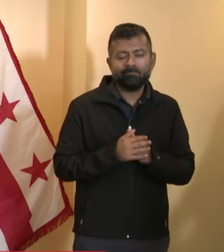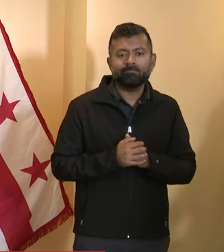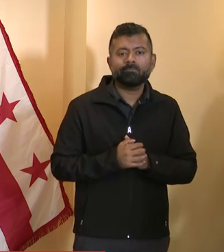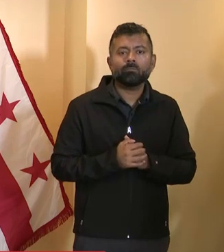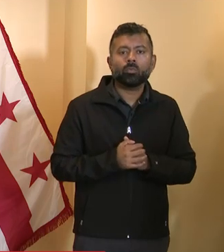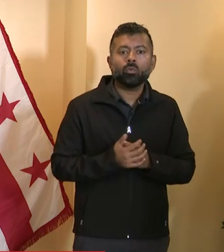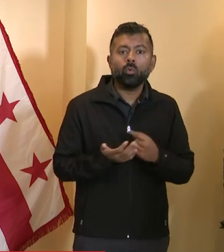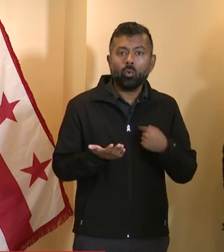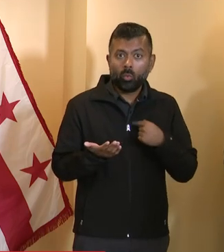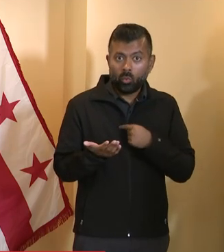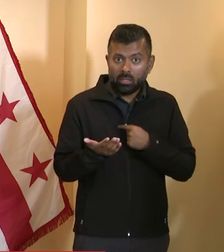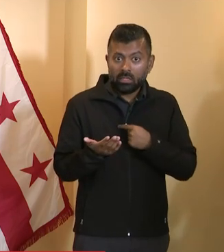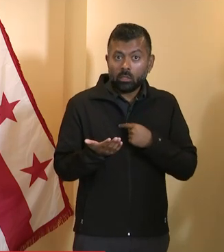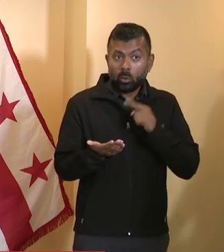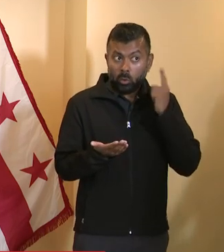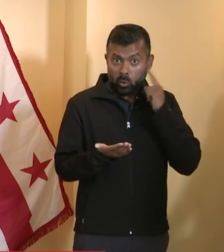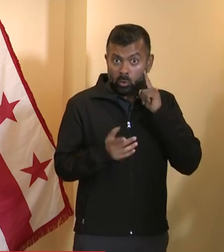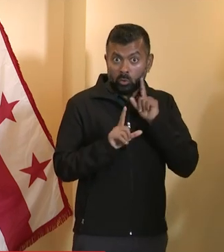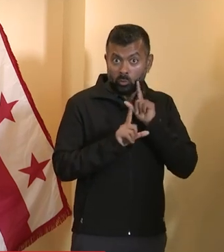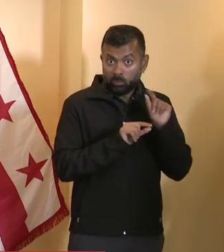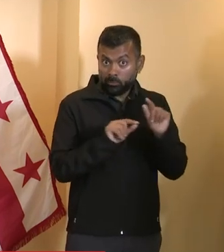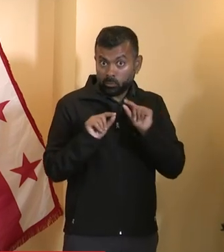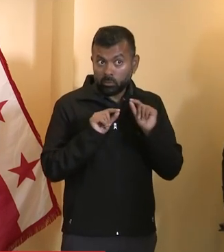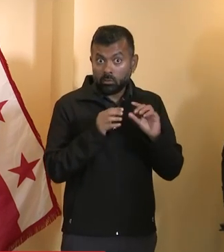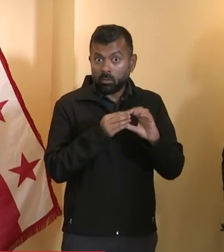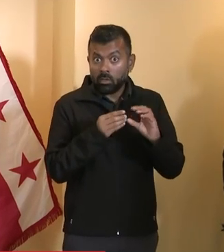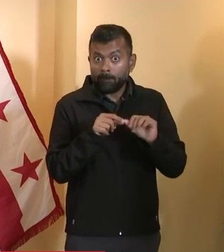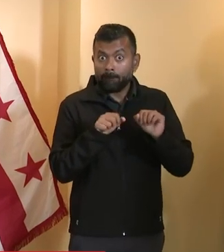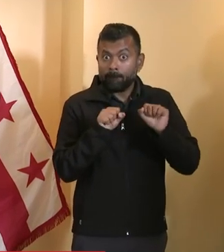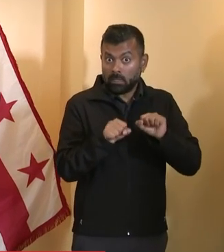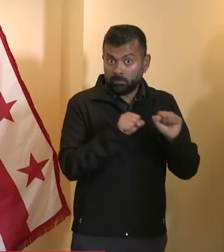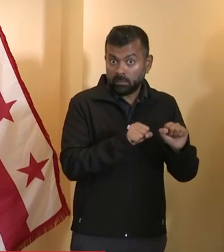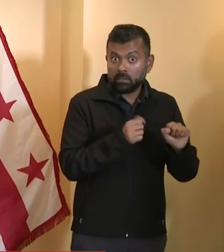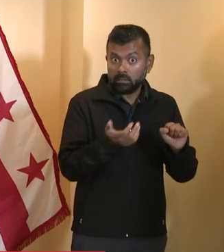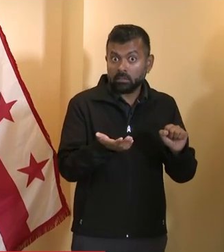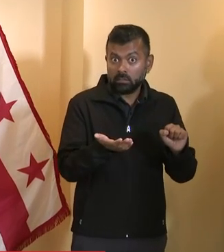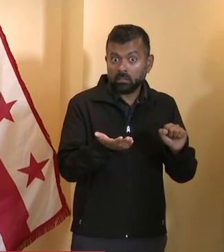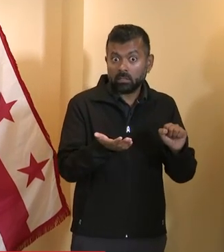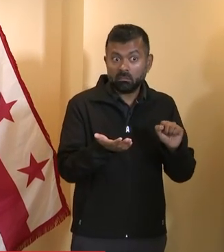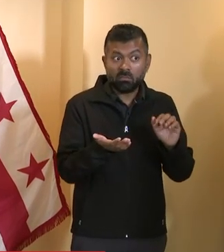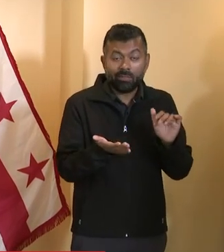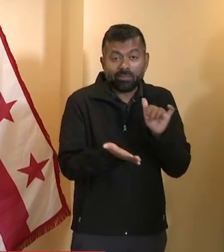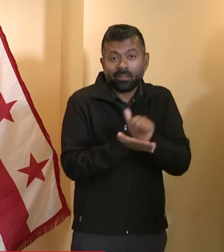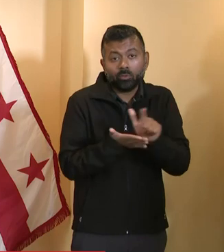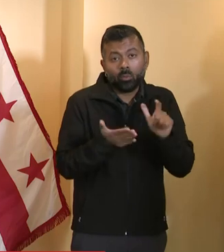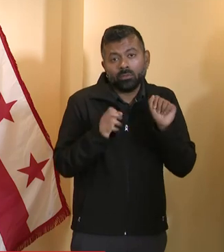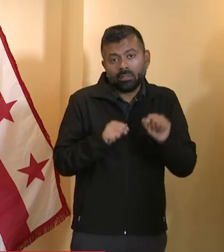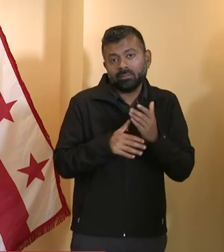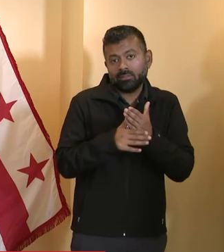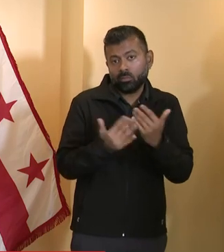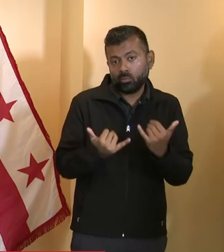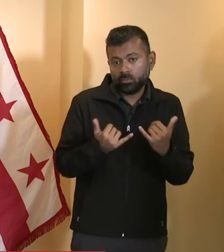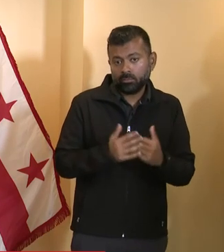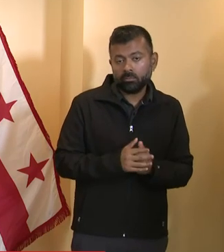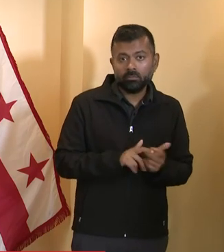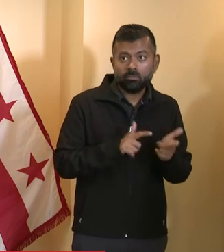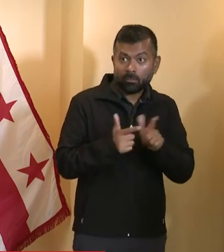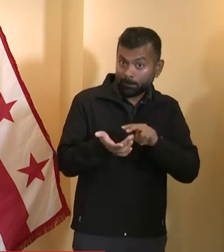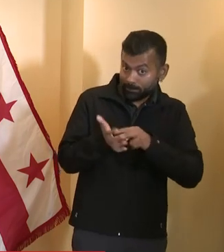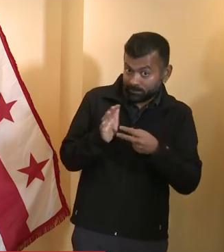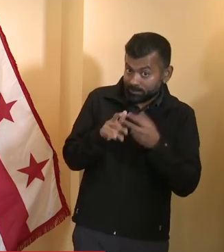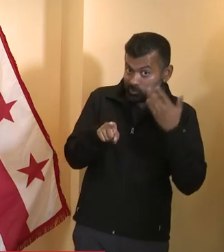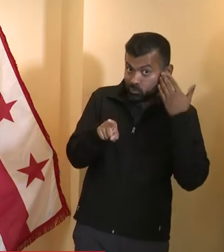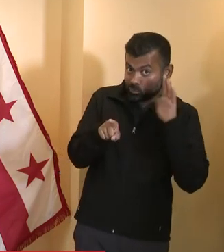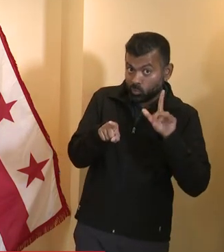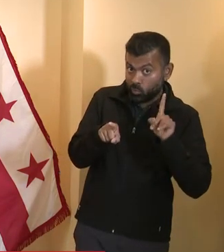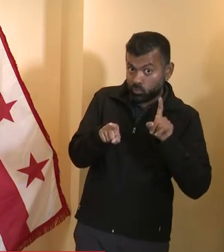rumors that they were working on something, and that's really all I can say. So you don't know one way or another. You haven't